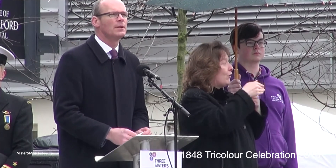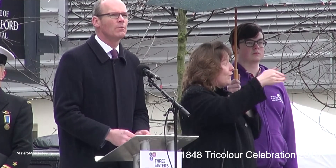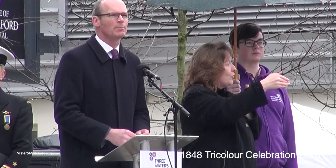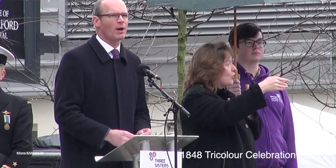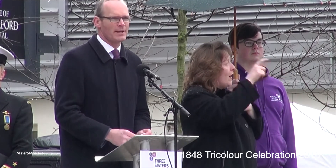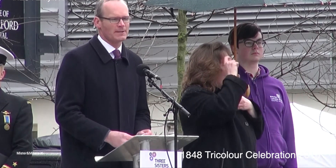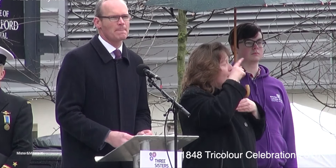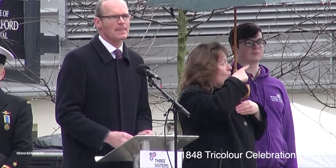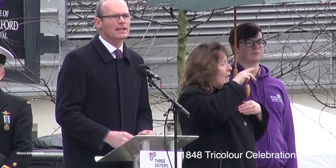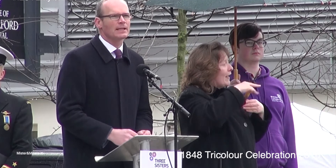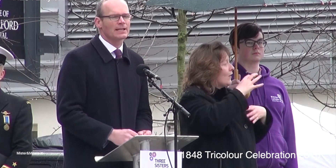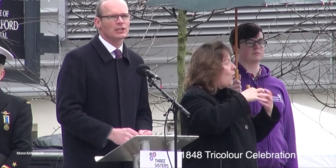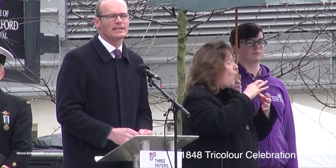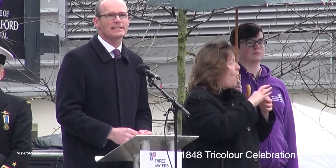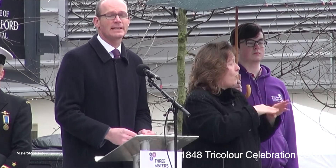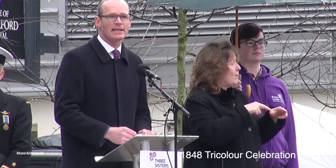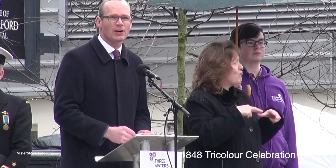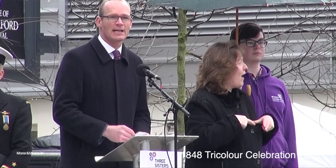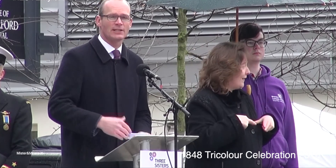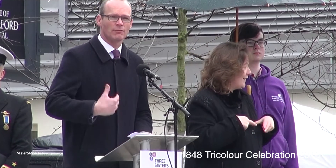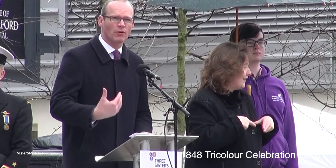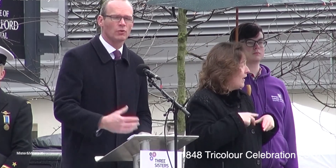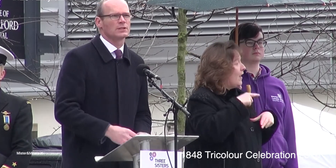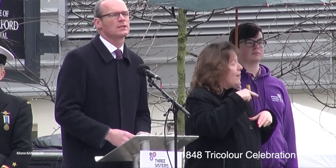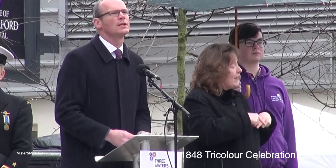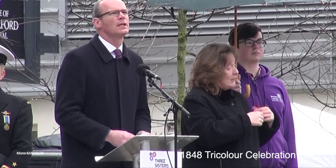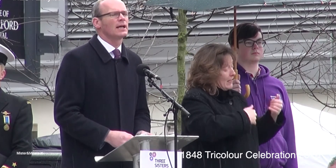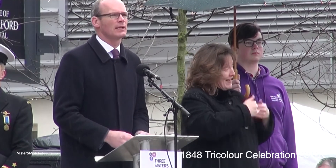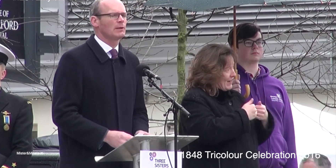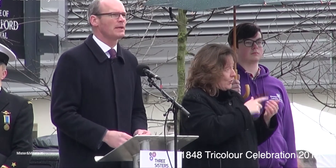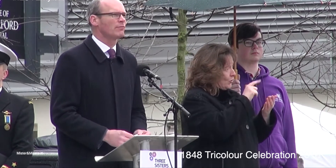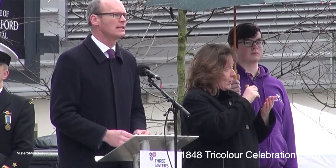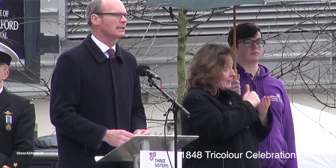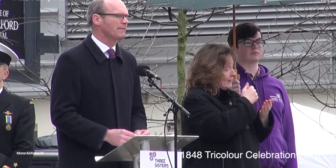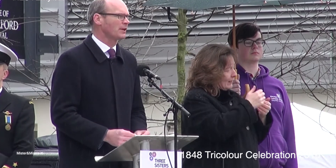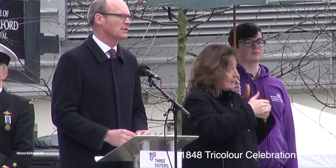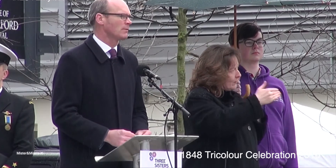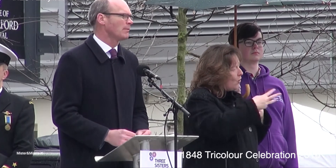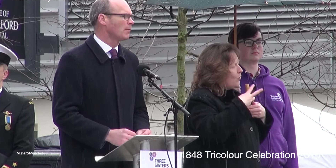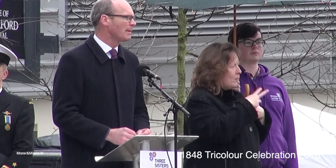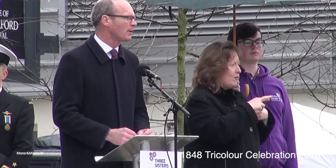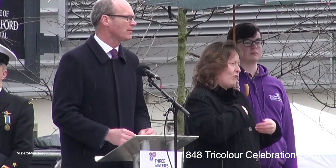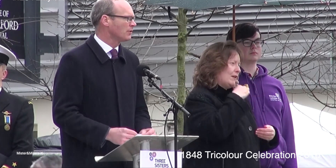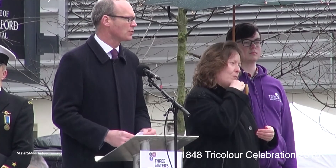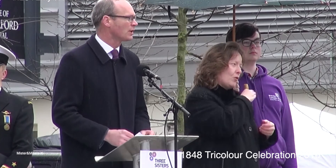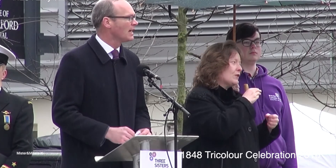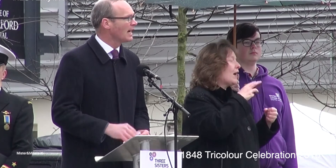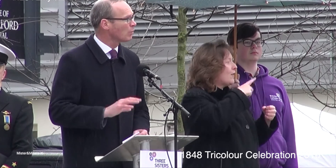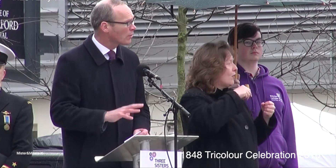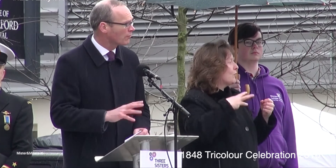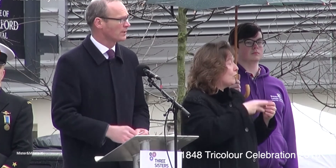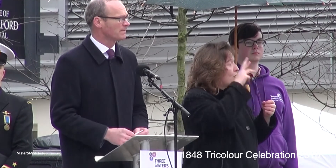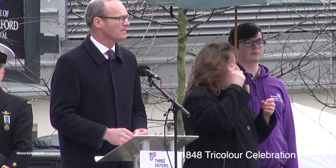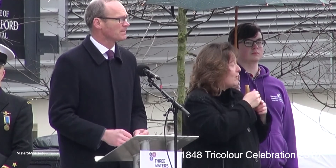home with pride that actually this is a year, as it unfolds, that will be of real significance that we will remember in the future.